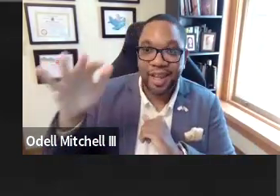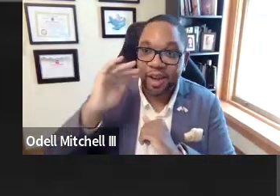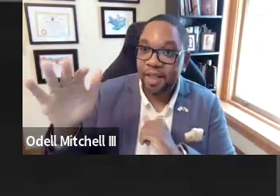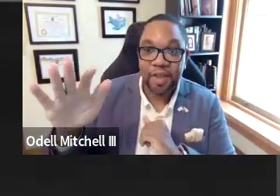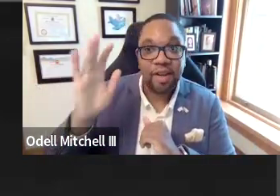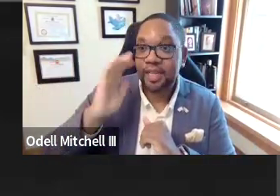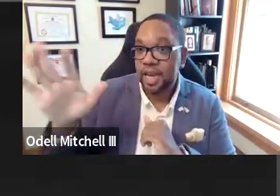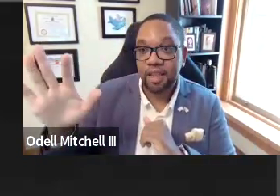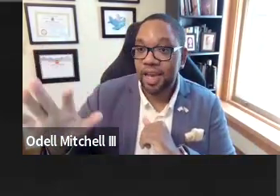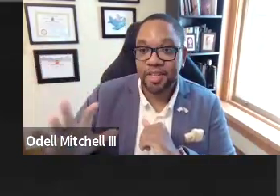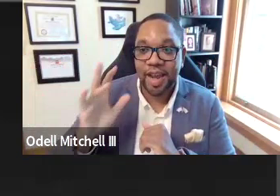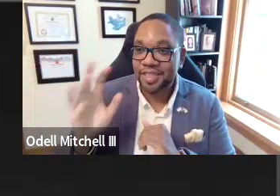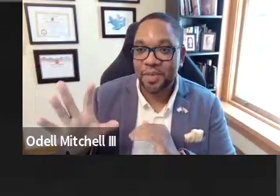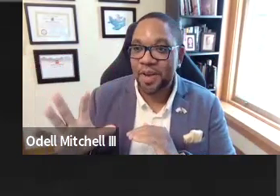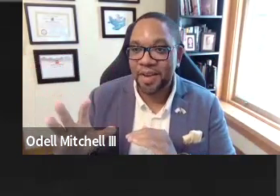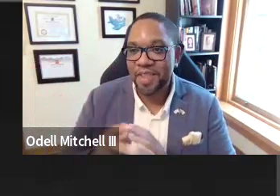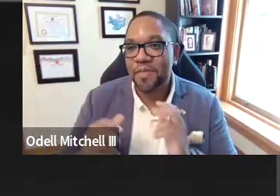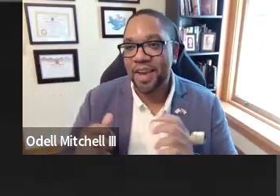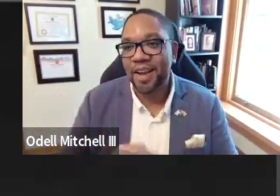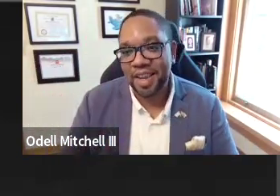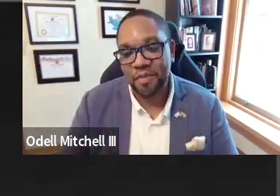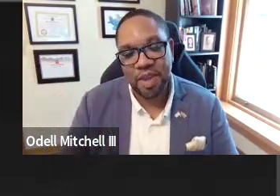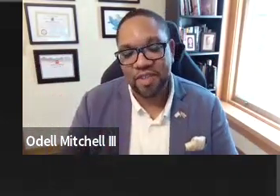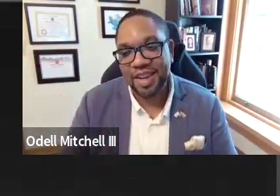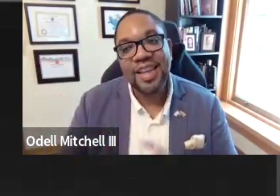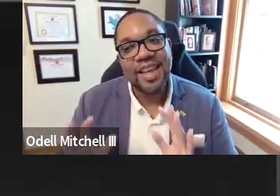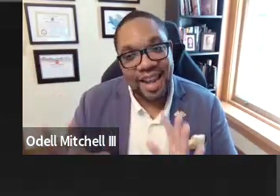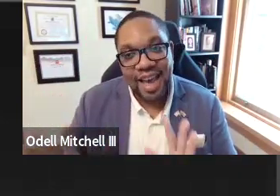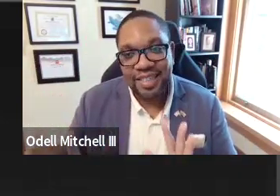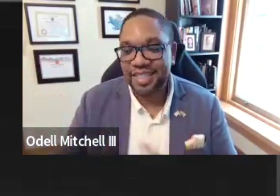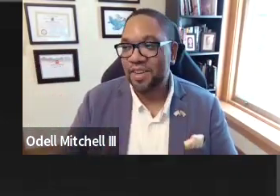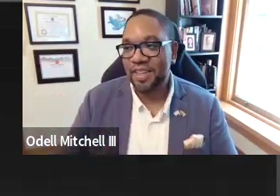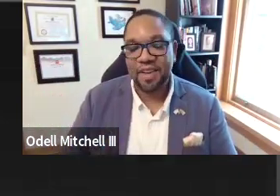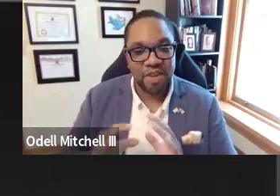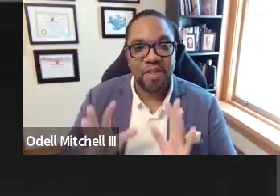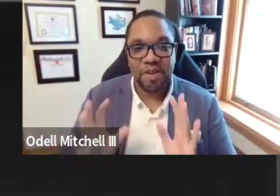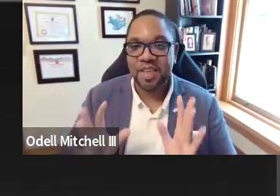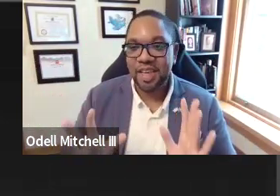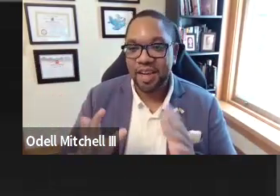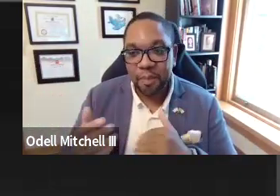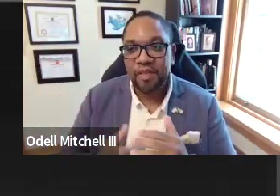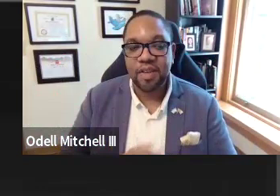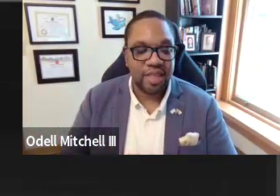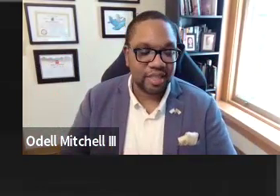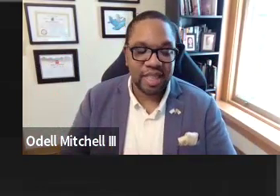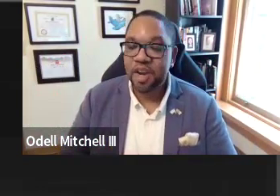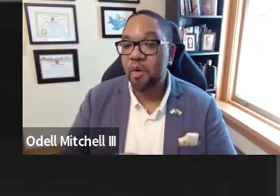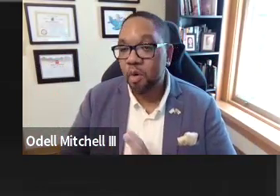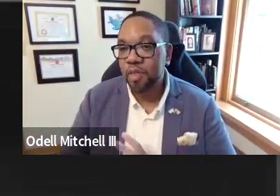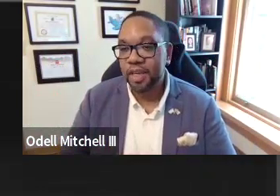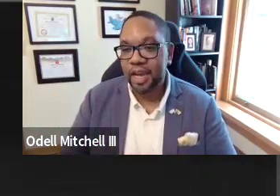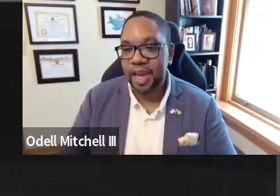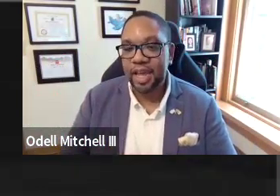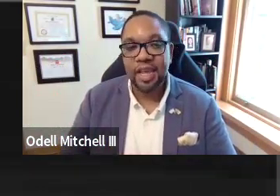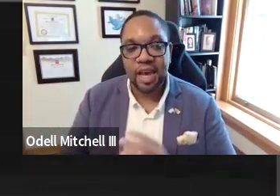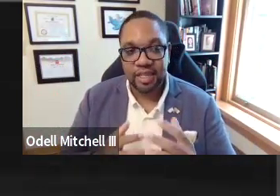ready to like go out there and like sign all the contracts, do it all yourself. You've got all the information. Not necessarily. So there's a couple of other things that I think are